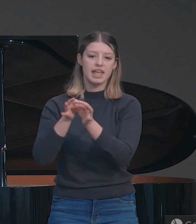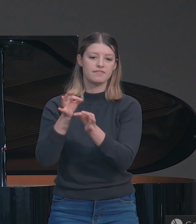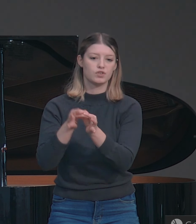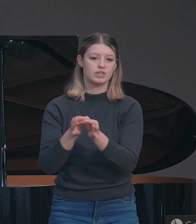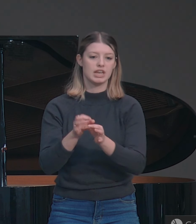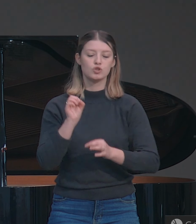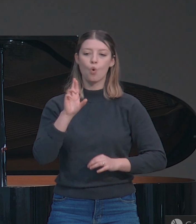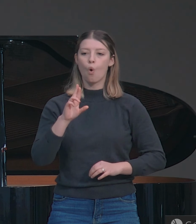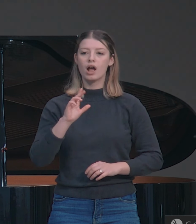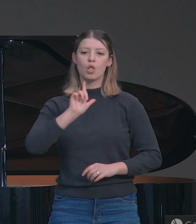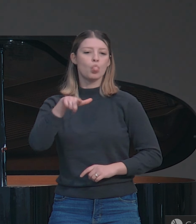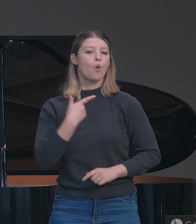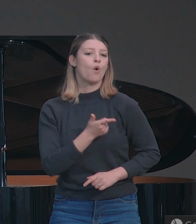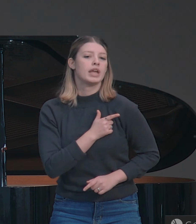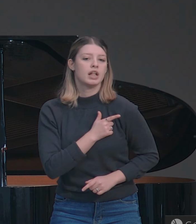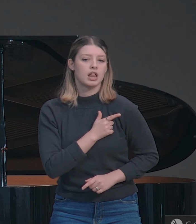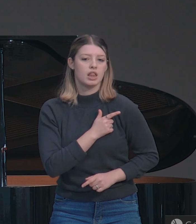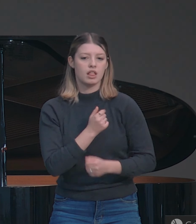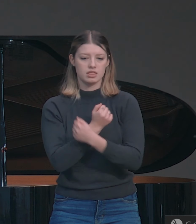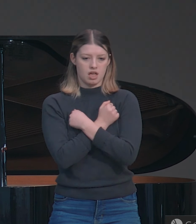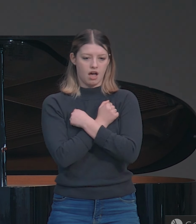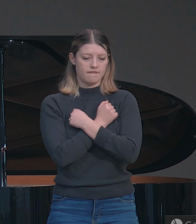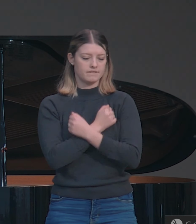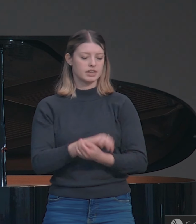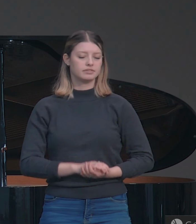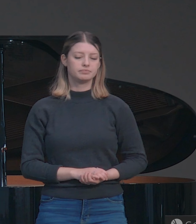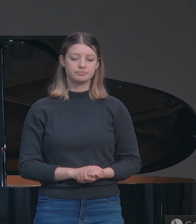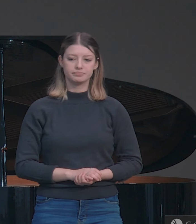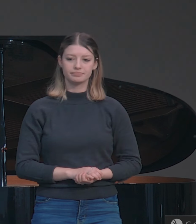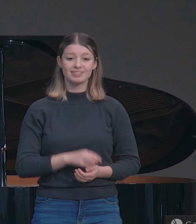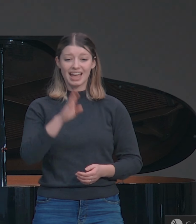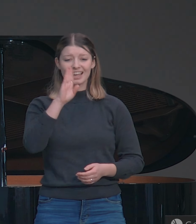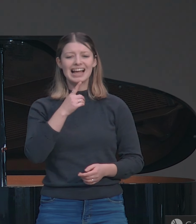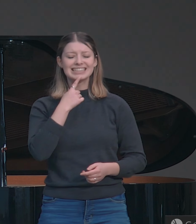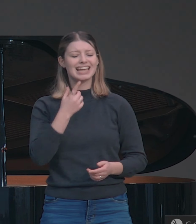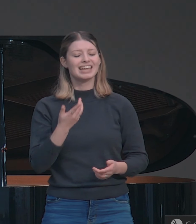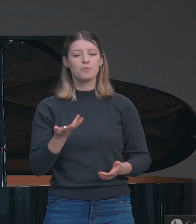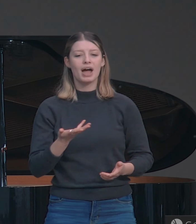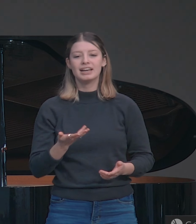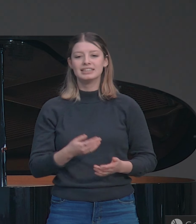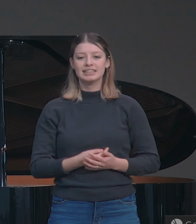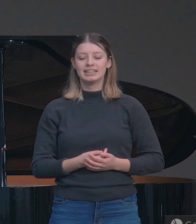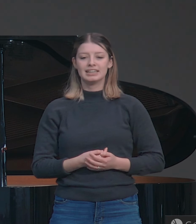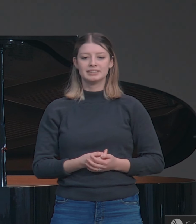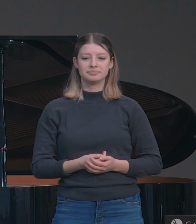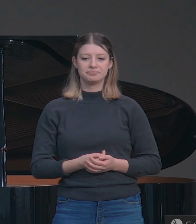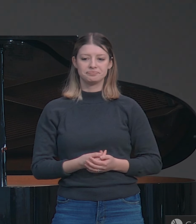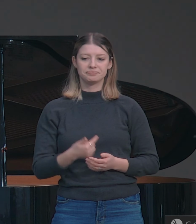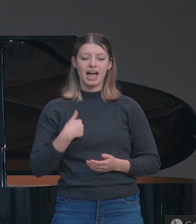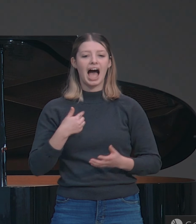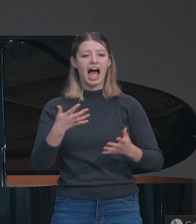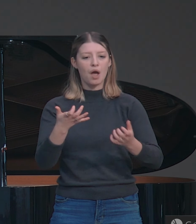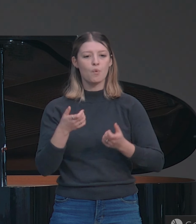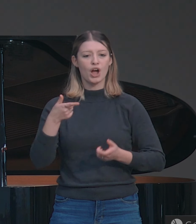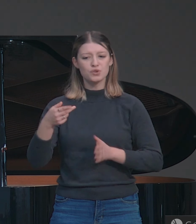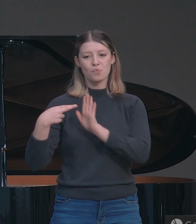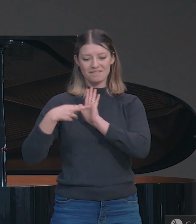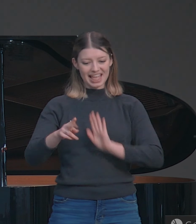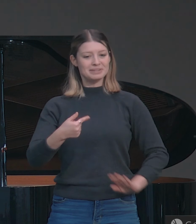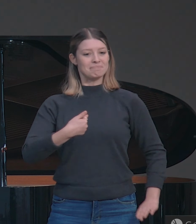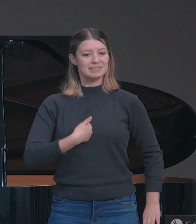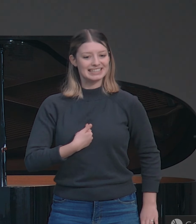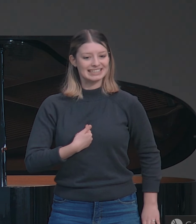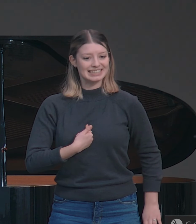have a loyal love. God is saying simply, I want you to reflect me.